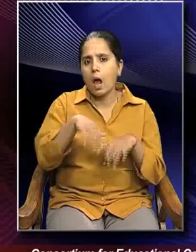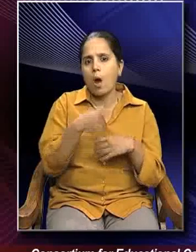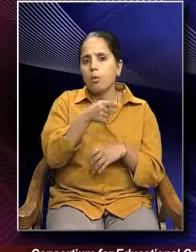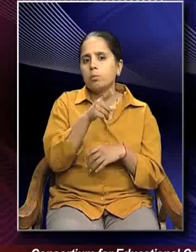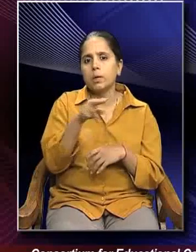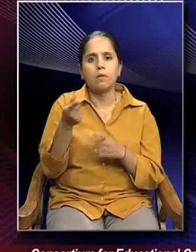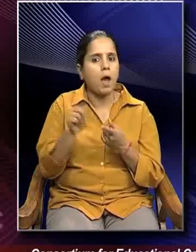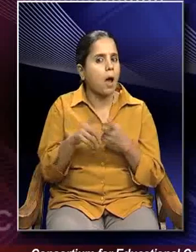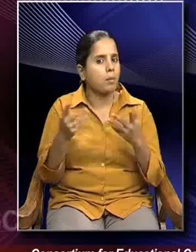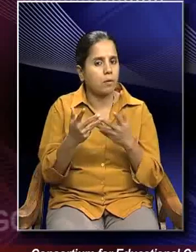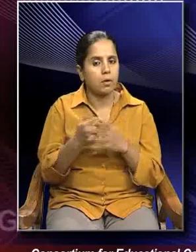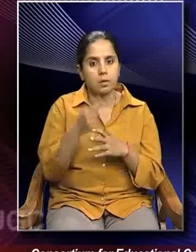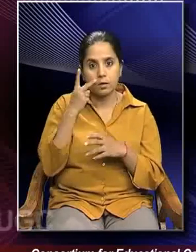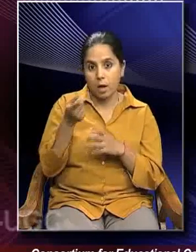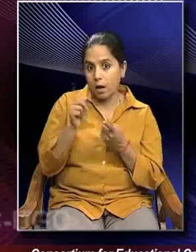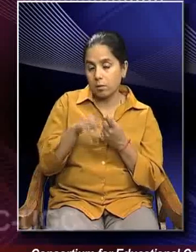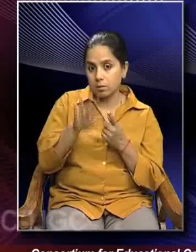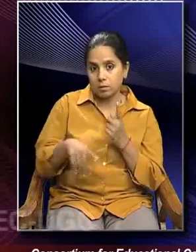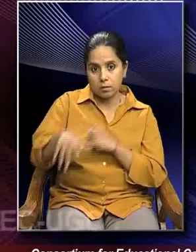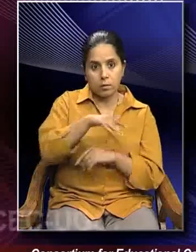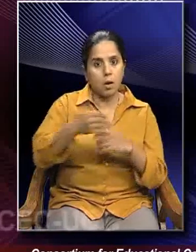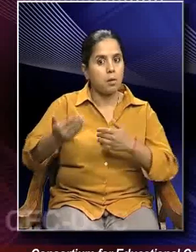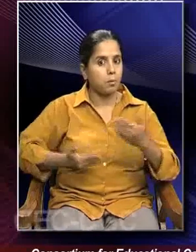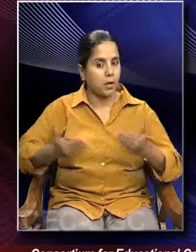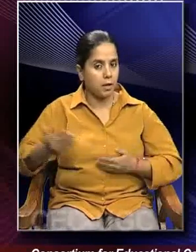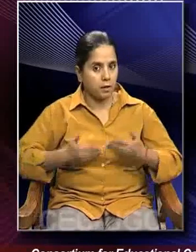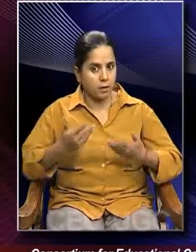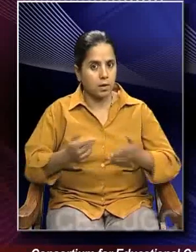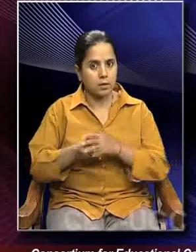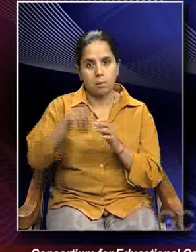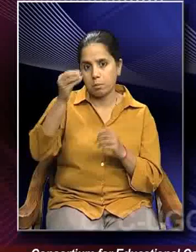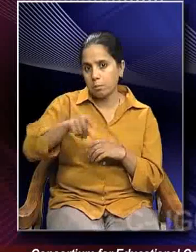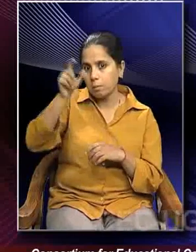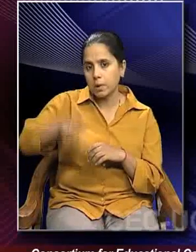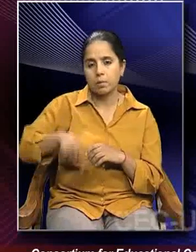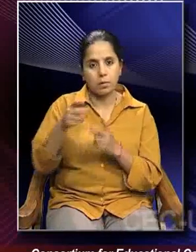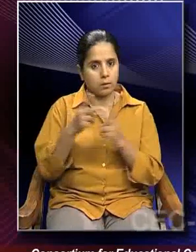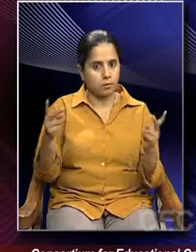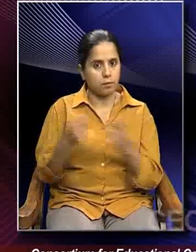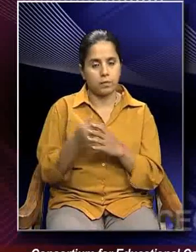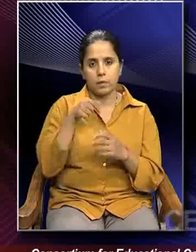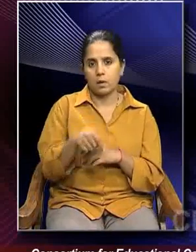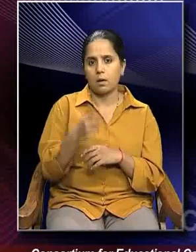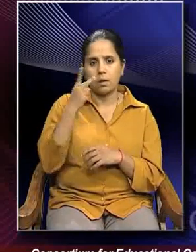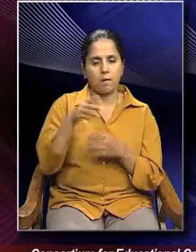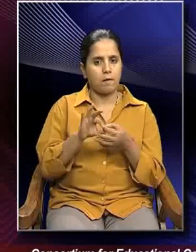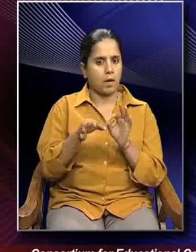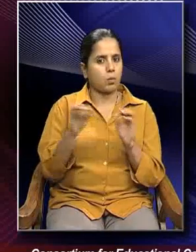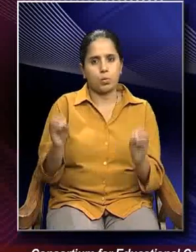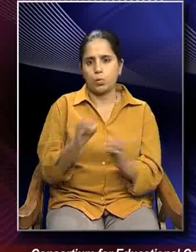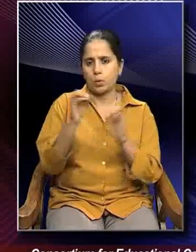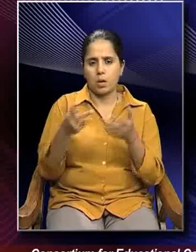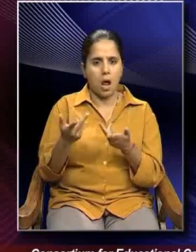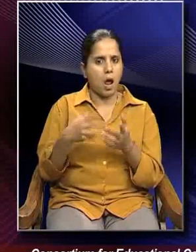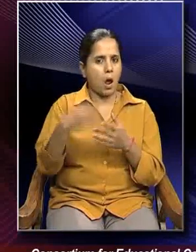constructed? It is constructed through the behavior of individual. So it is not fixed. It's not given out